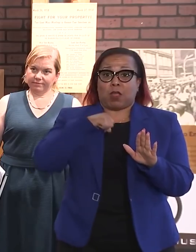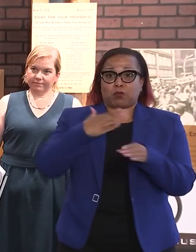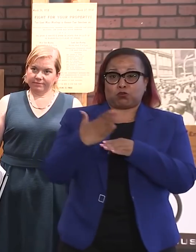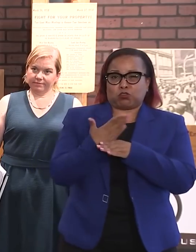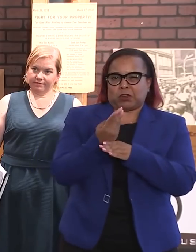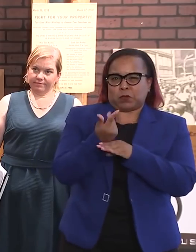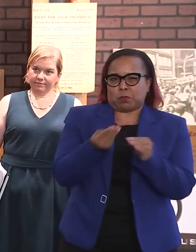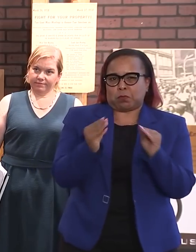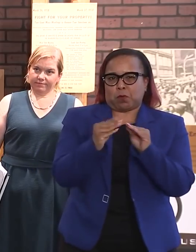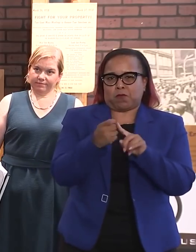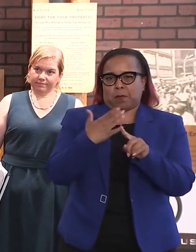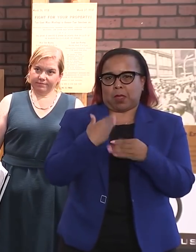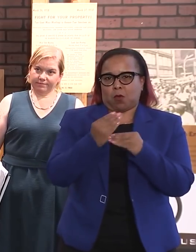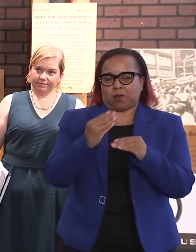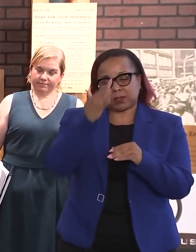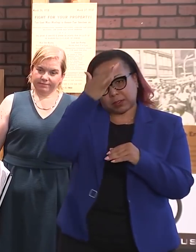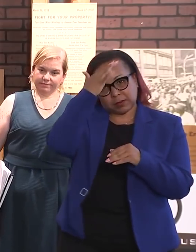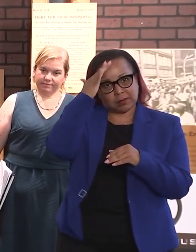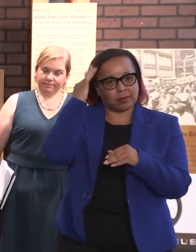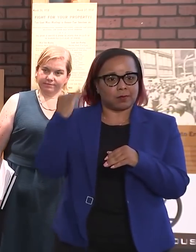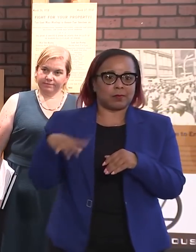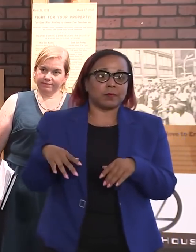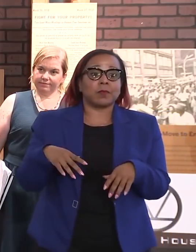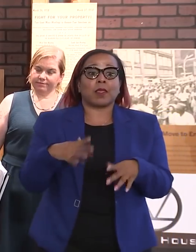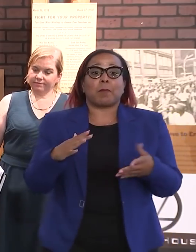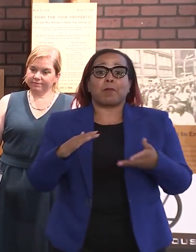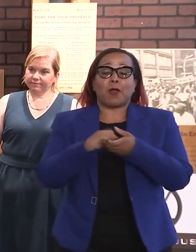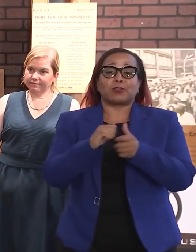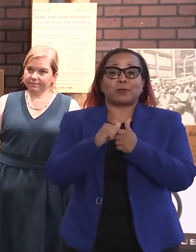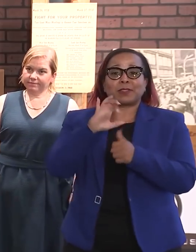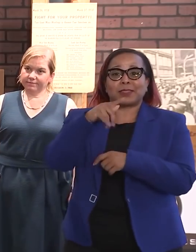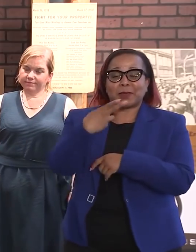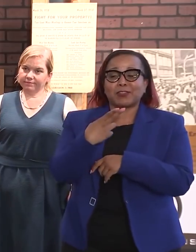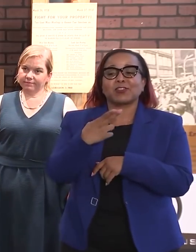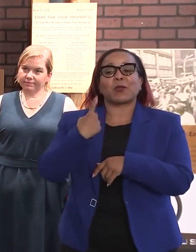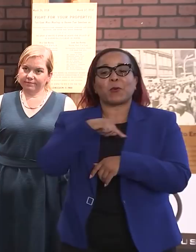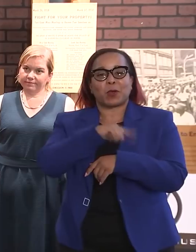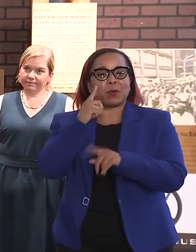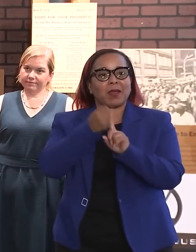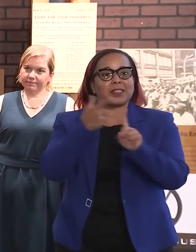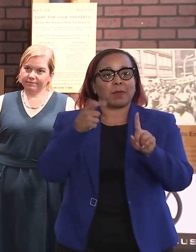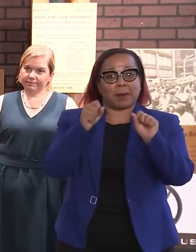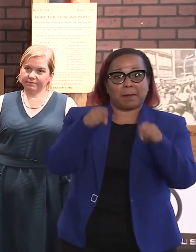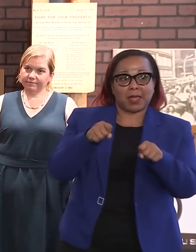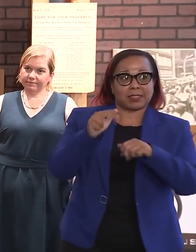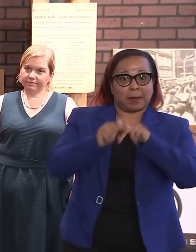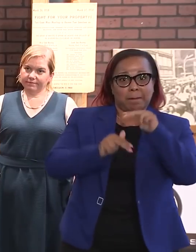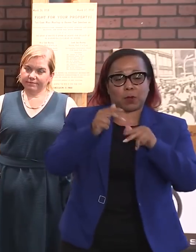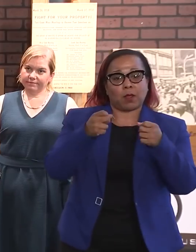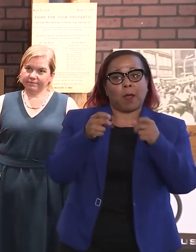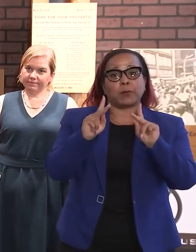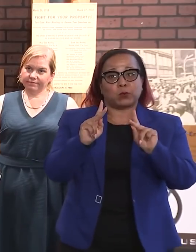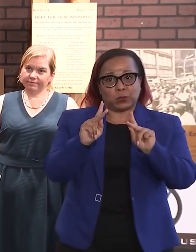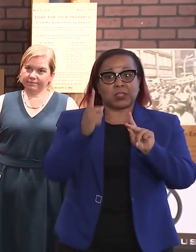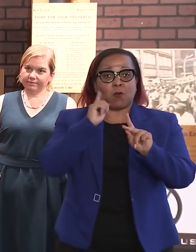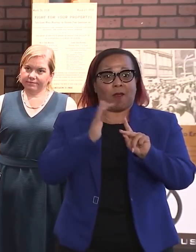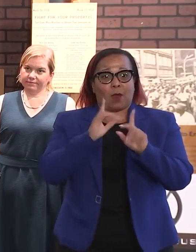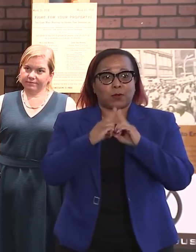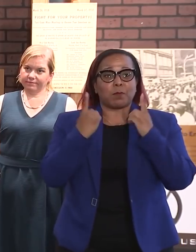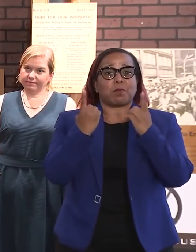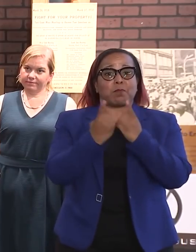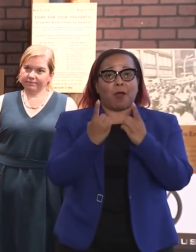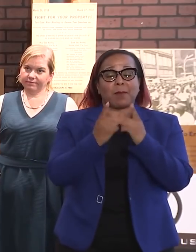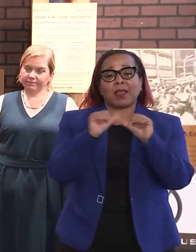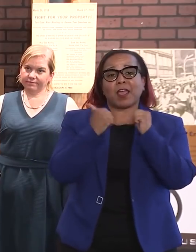a couple more from my office. So in partnership with CDPH, we will be expanding capacity building opportunities for our department